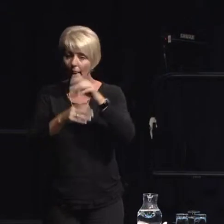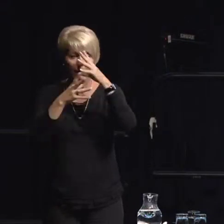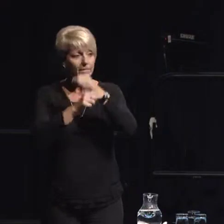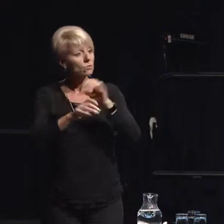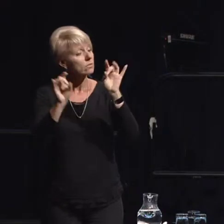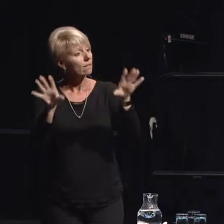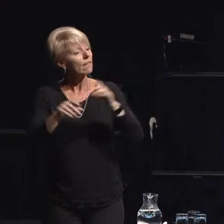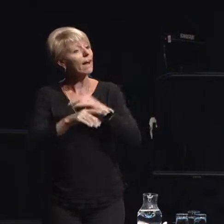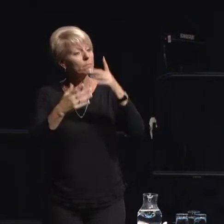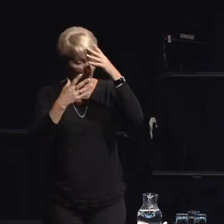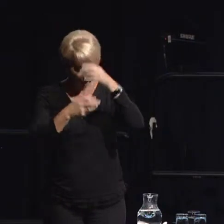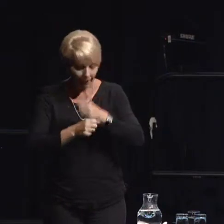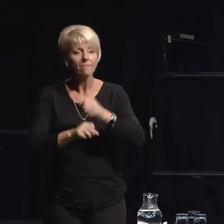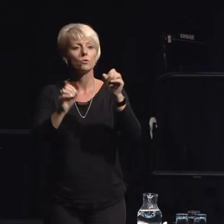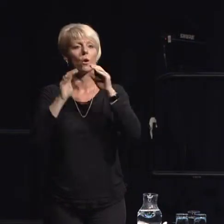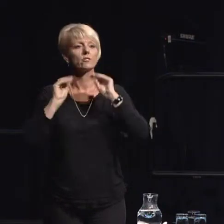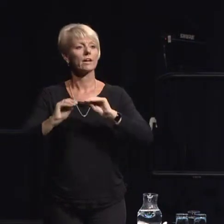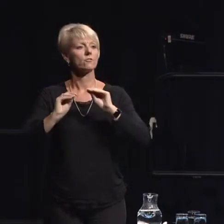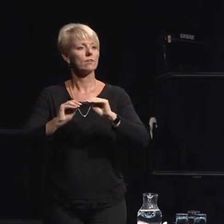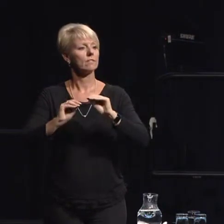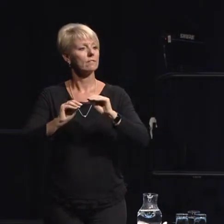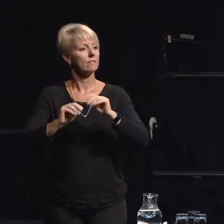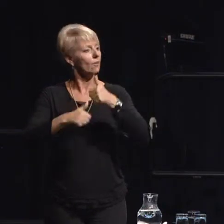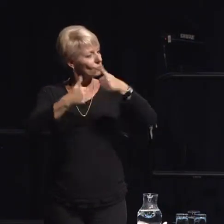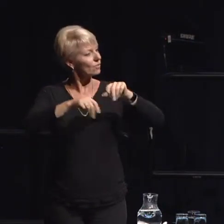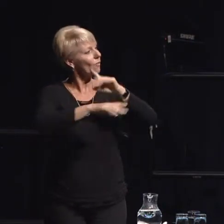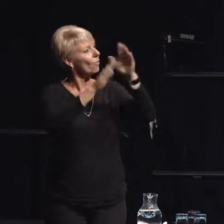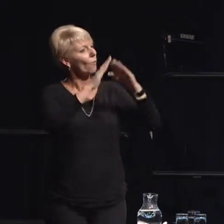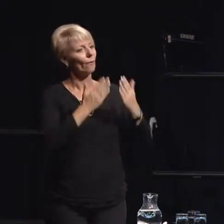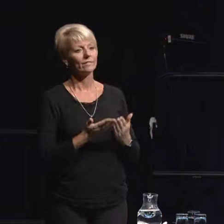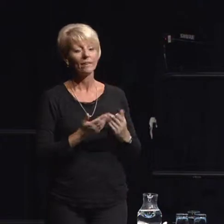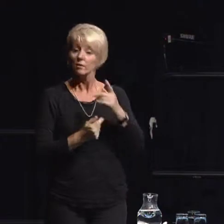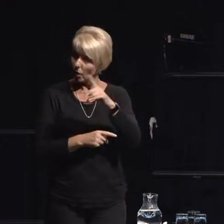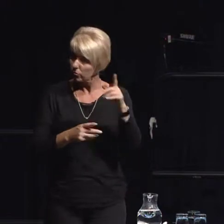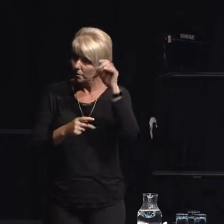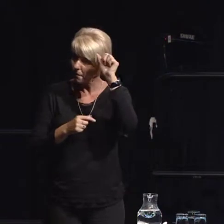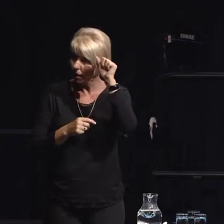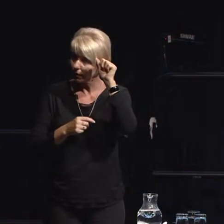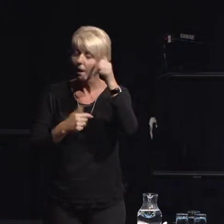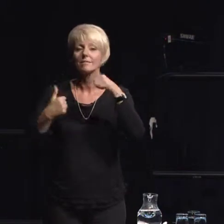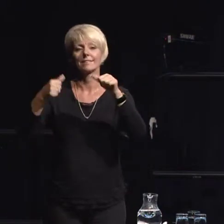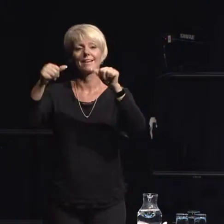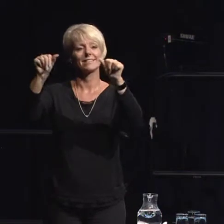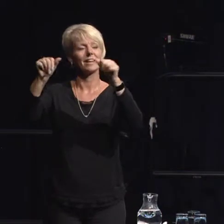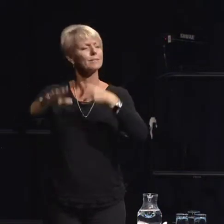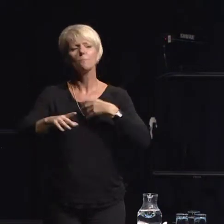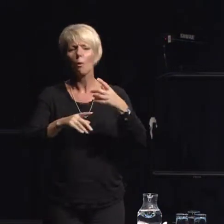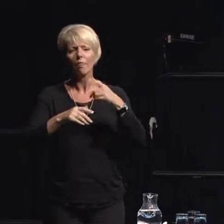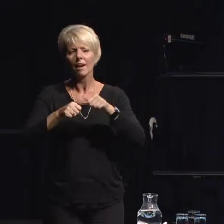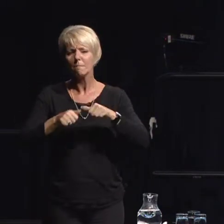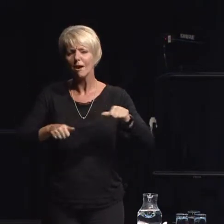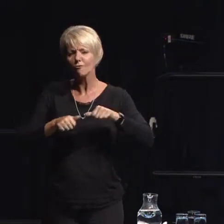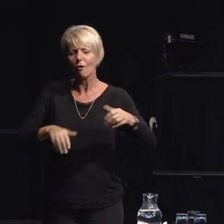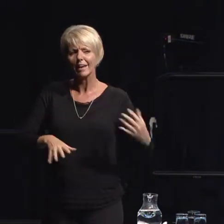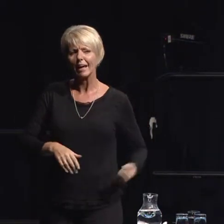in your education and use it for the good of the greater world. And remember that success is a lot more than just a measure of